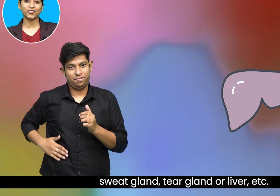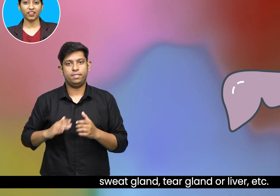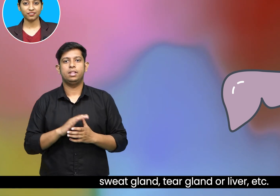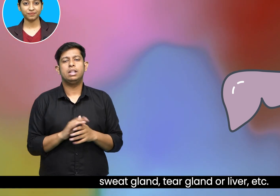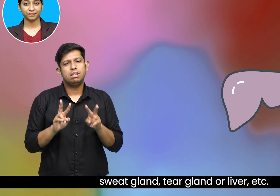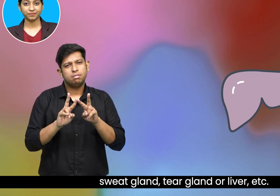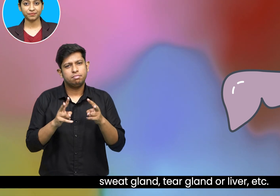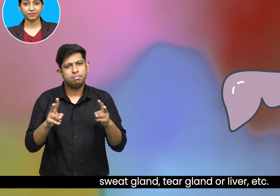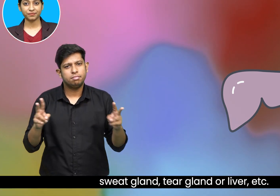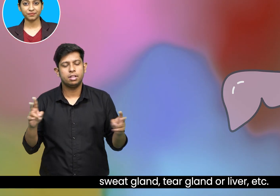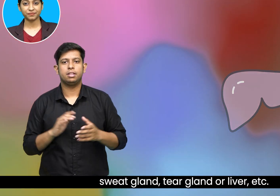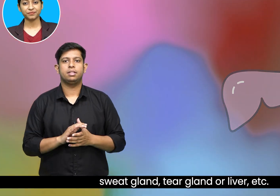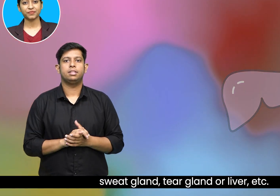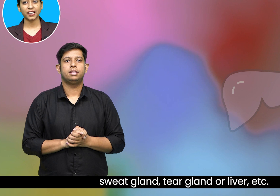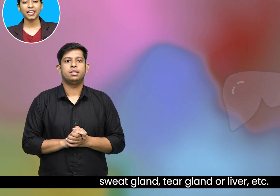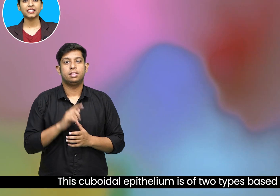etc.